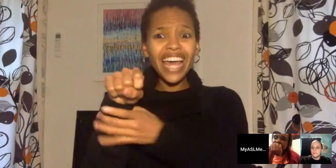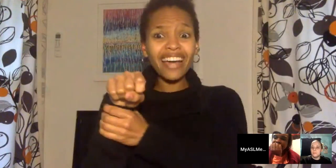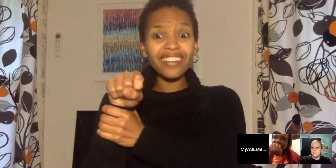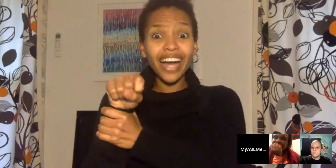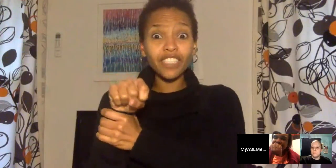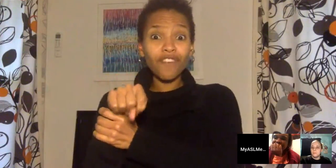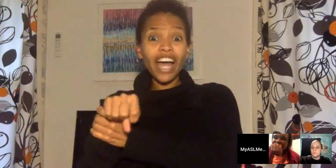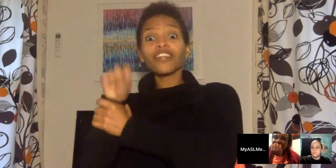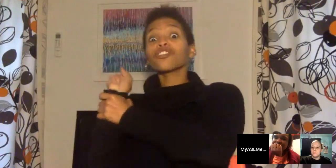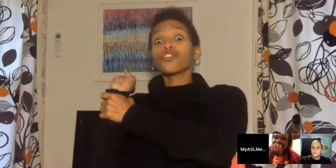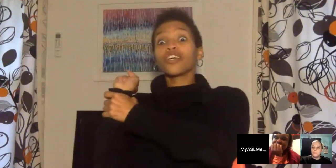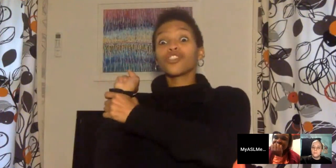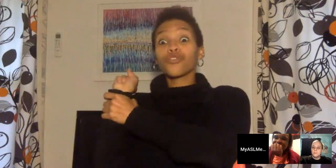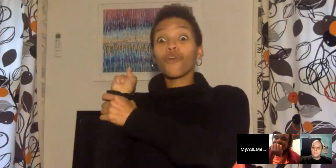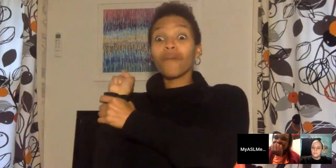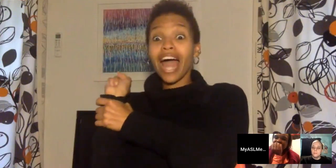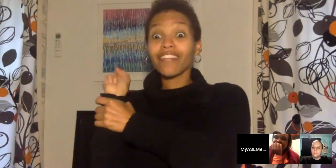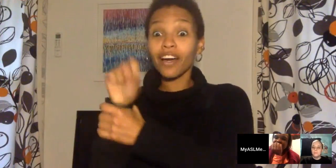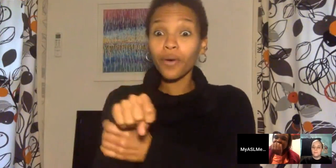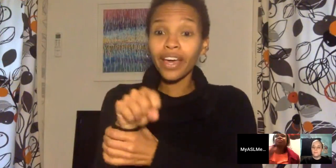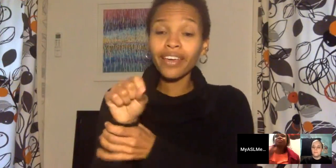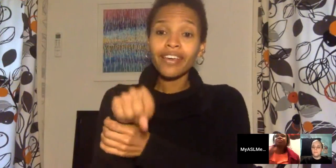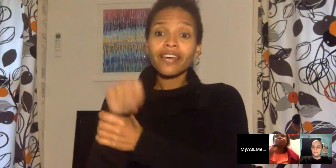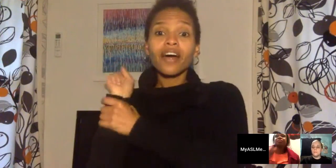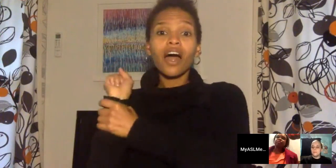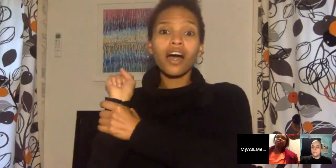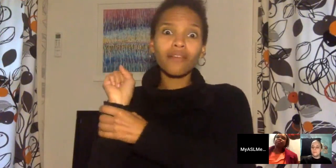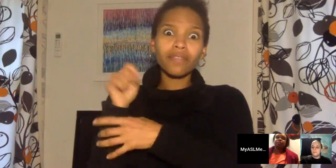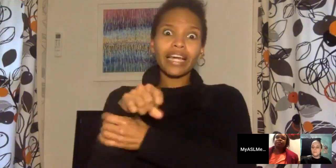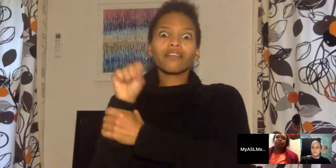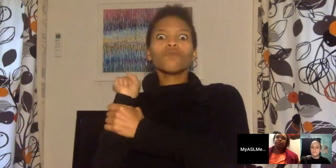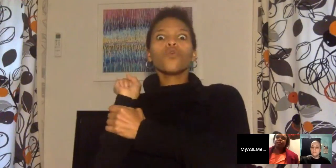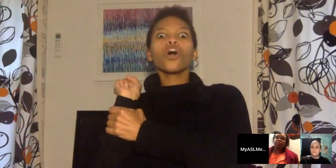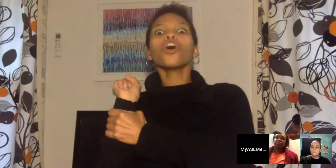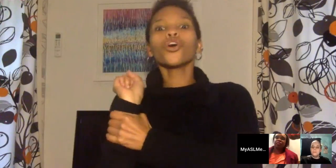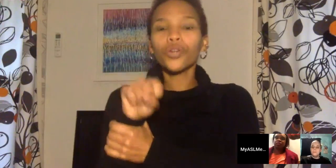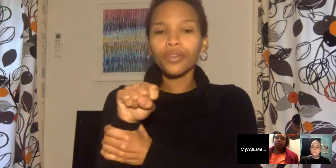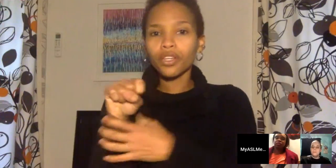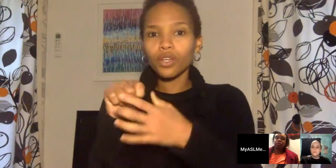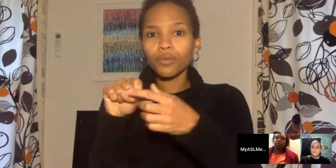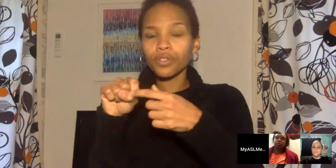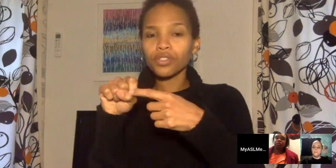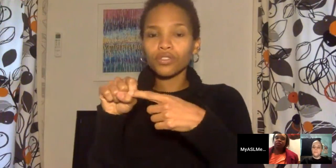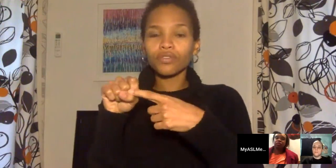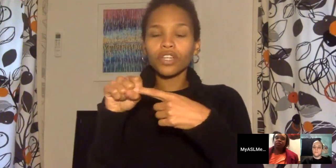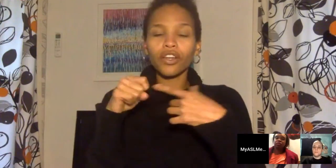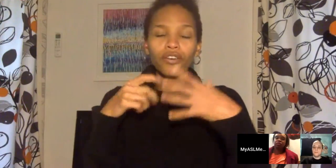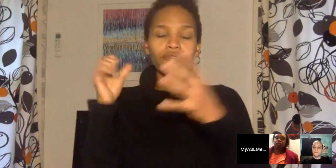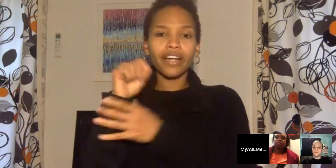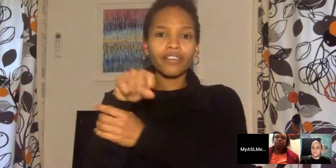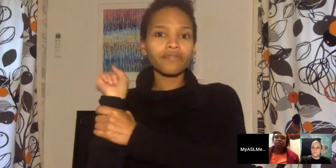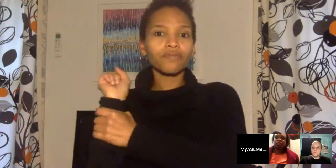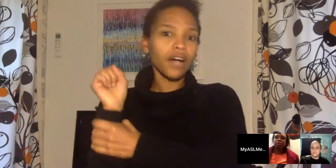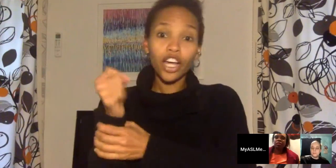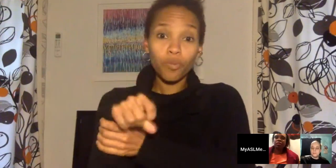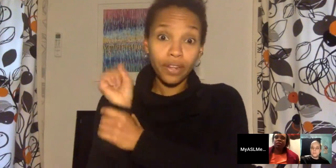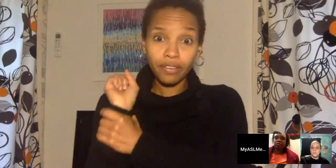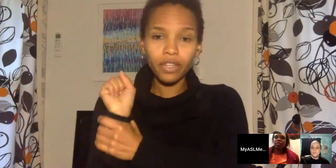head classifier is thrown back that way. Like, whoa, it was, you know, eye-opening. It